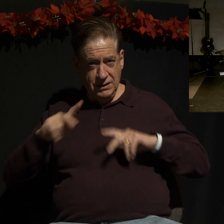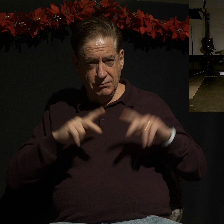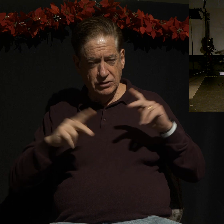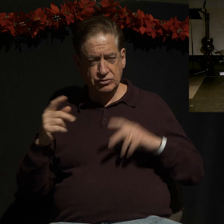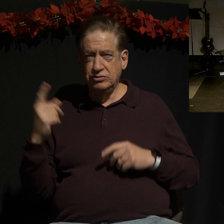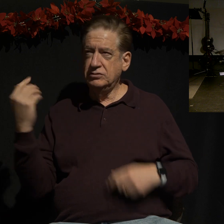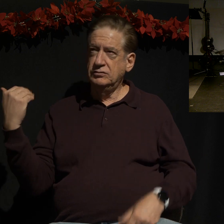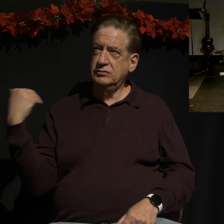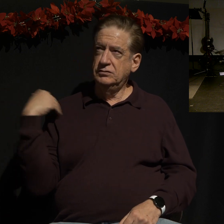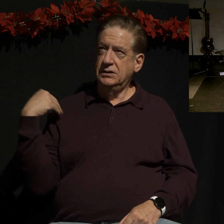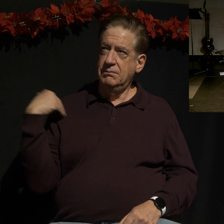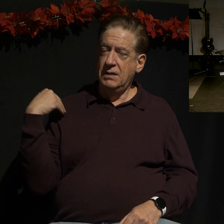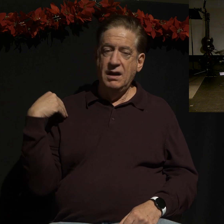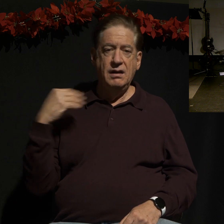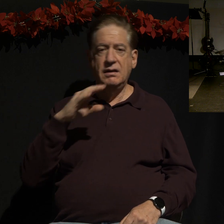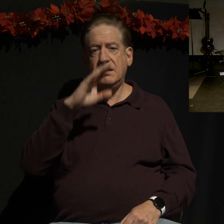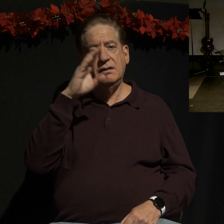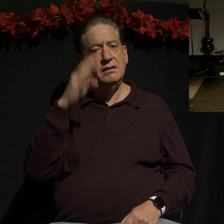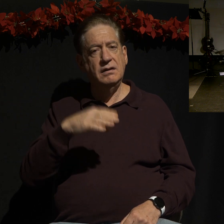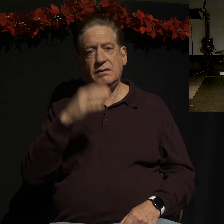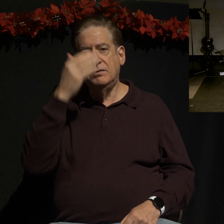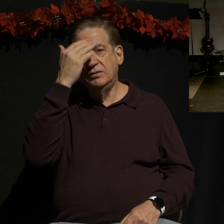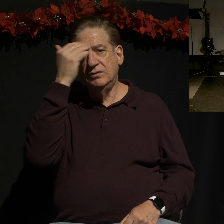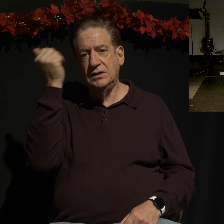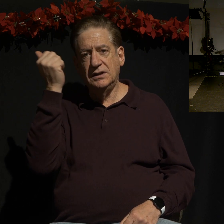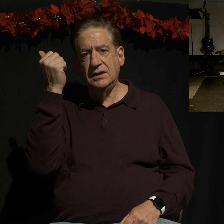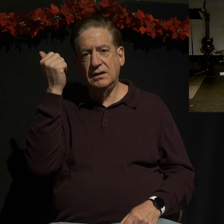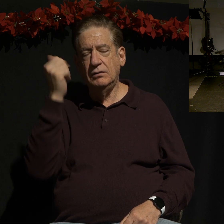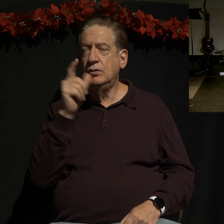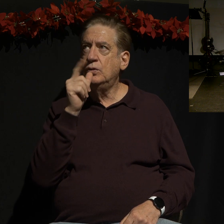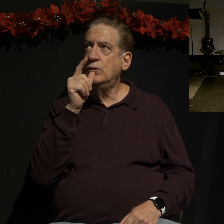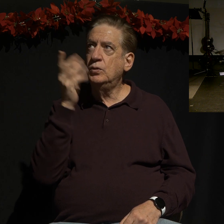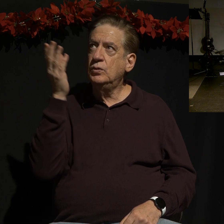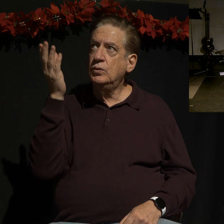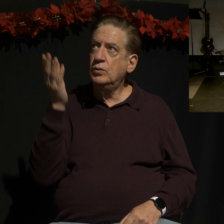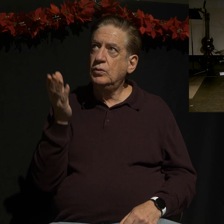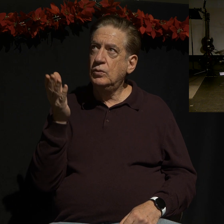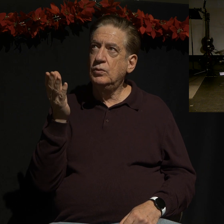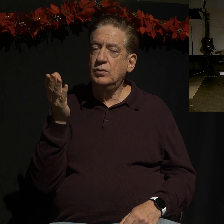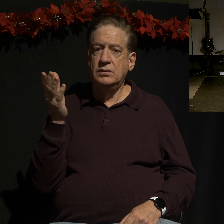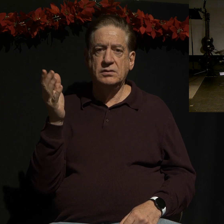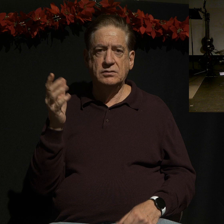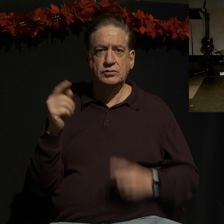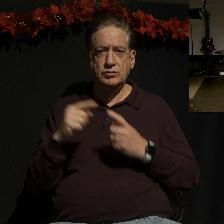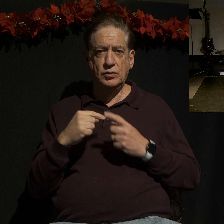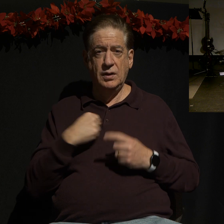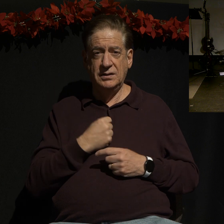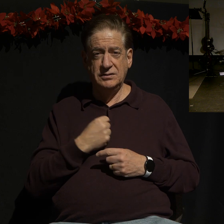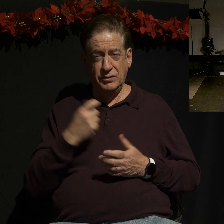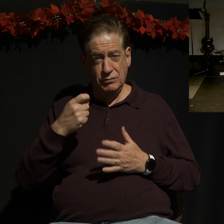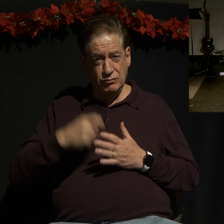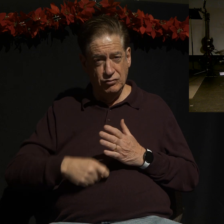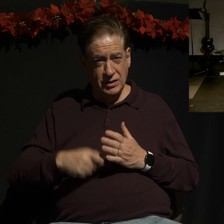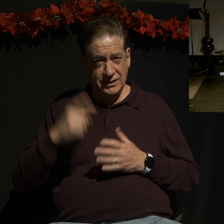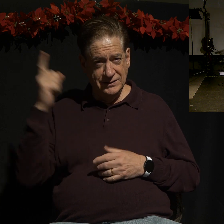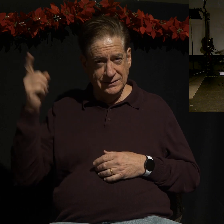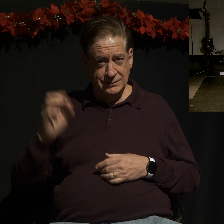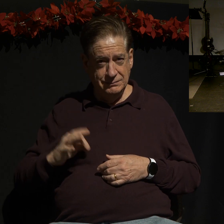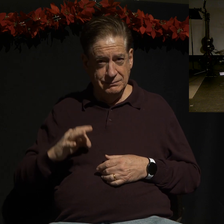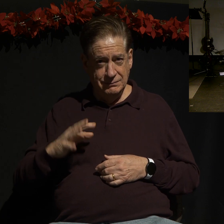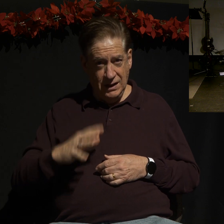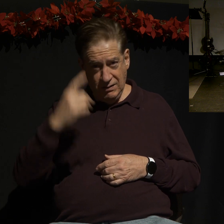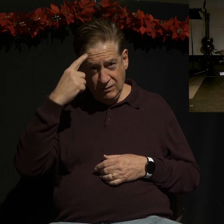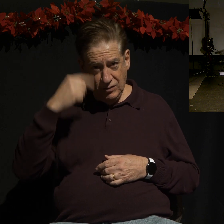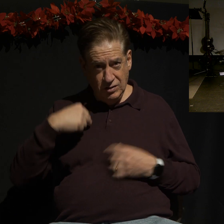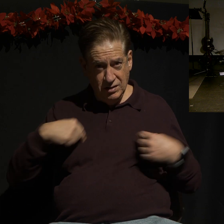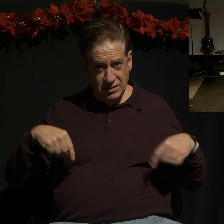remind us so that we would never forget who God was to us, the price that he paid for us.